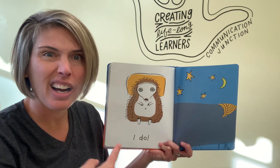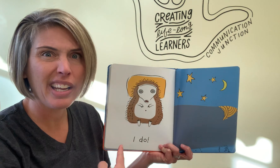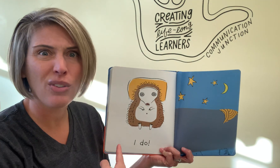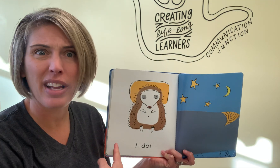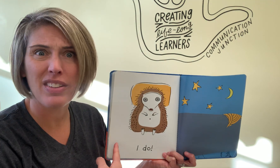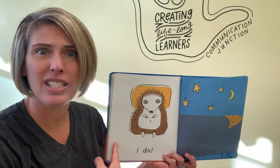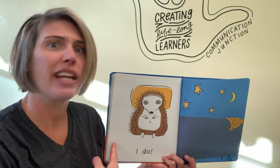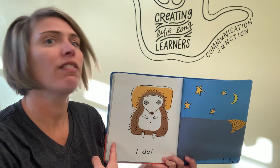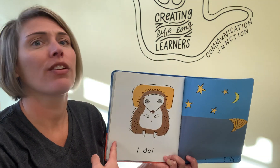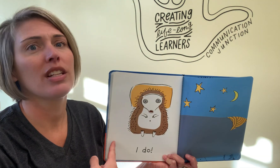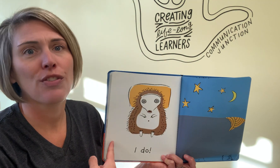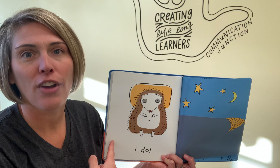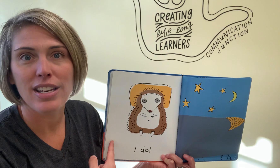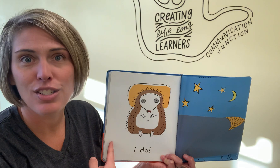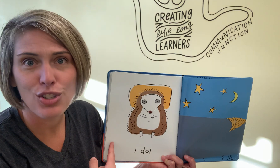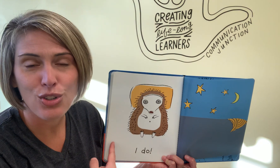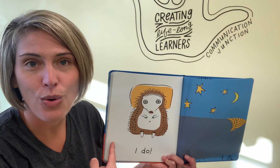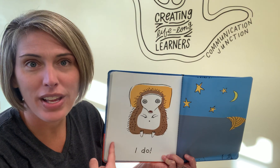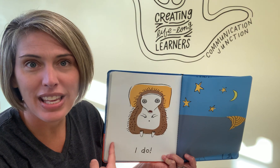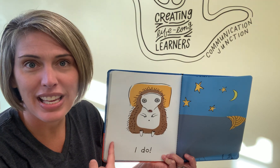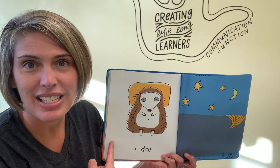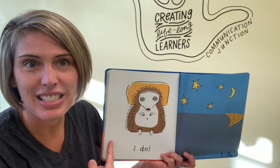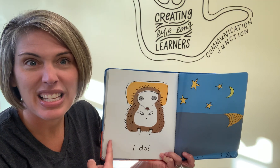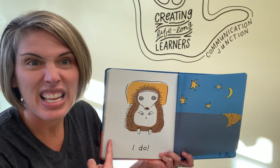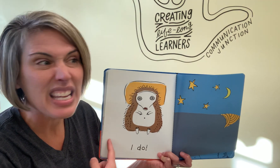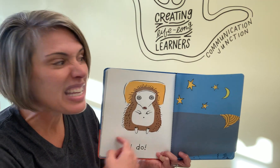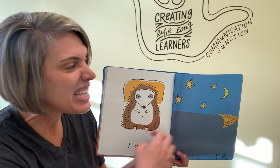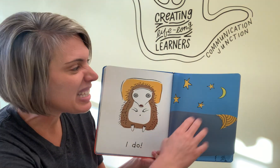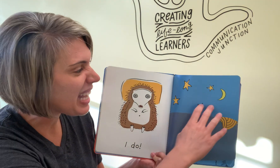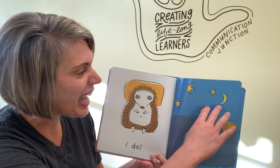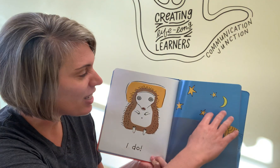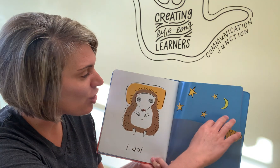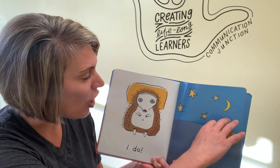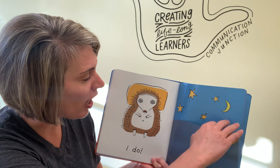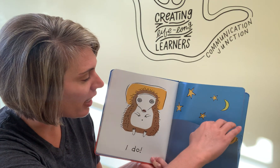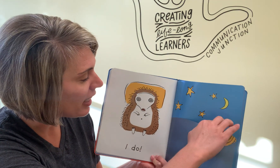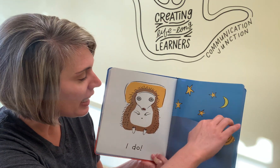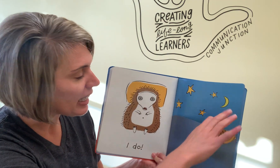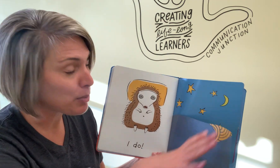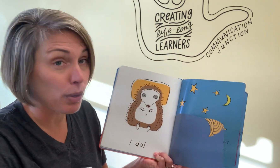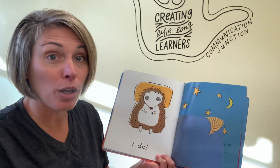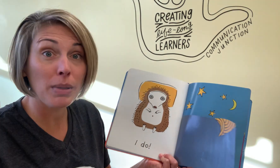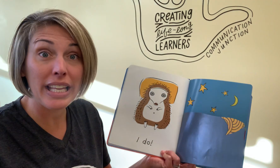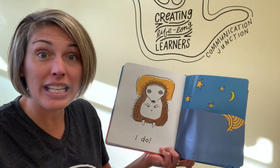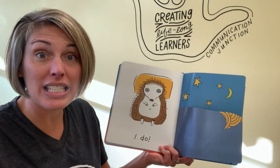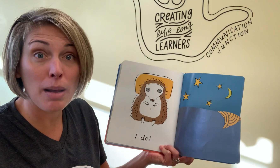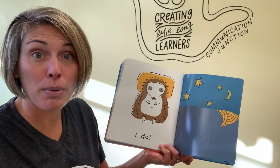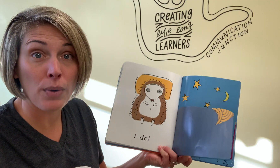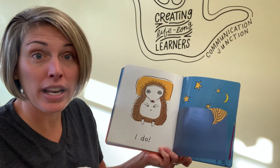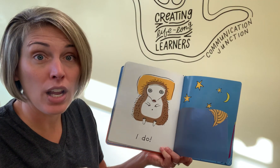don't have a sign for this friend. Do you know what he is? He's a hedgehog. Let's pull our blankies up. Ready?